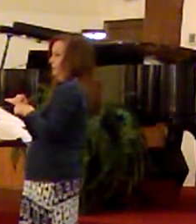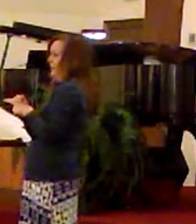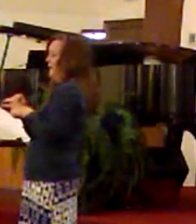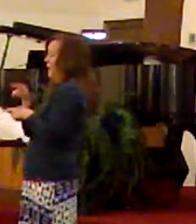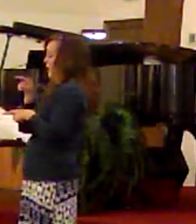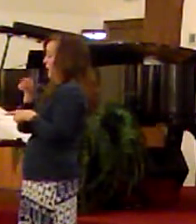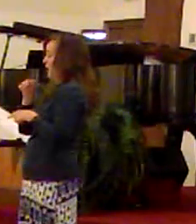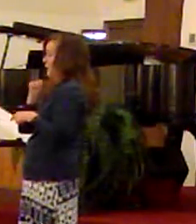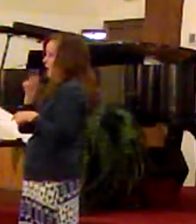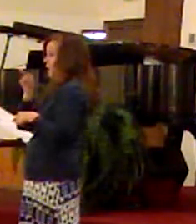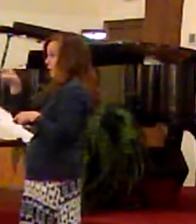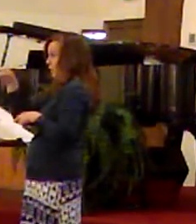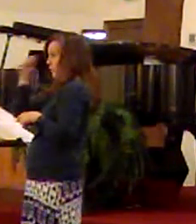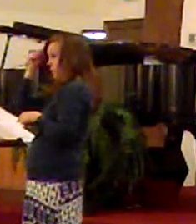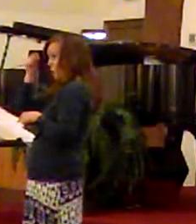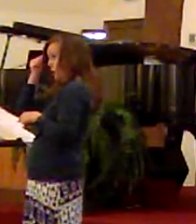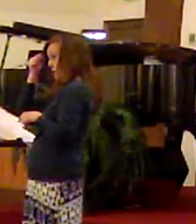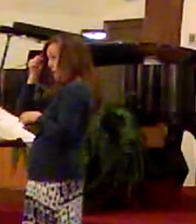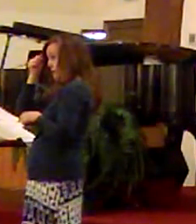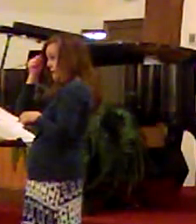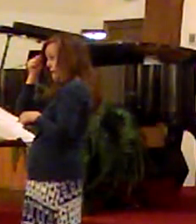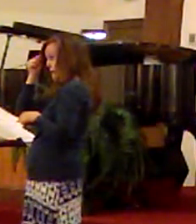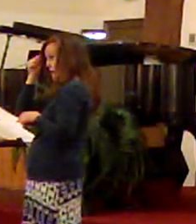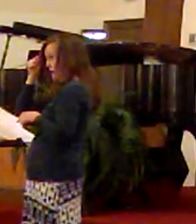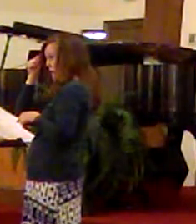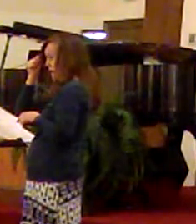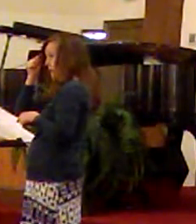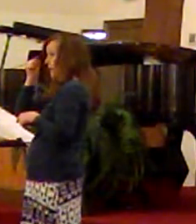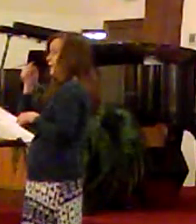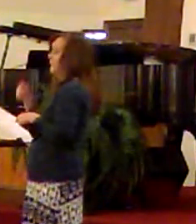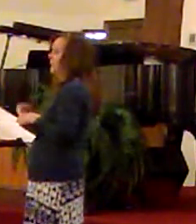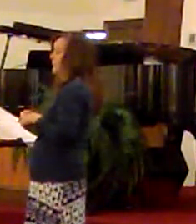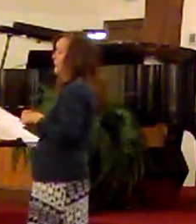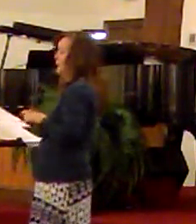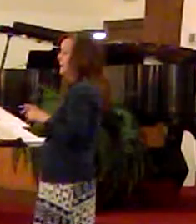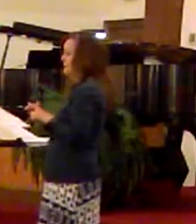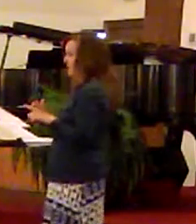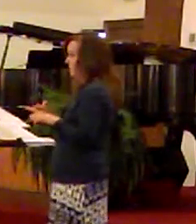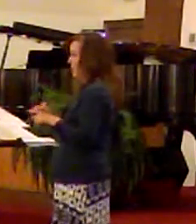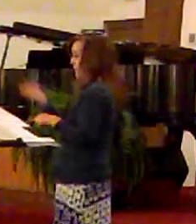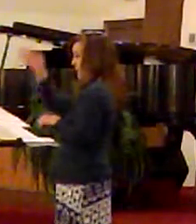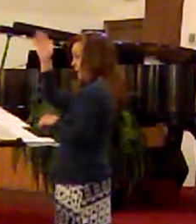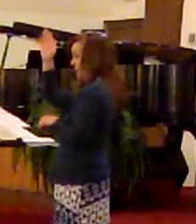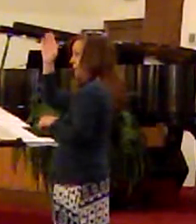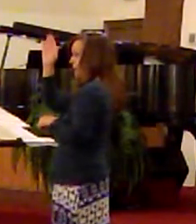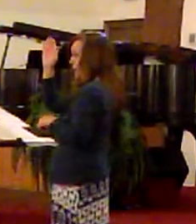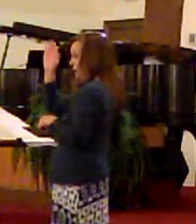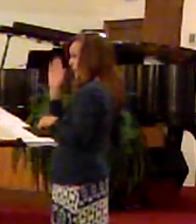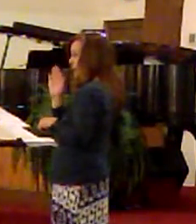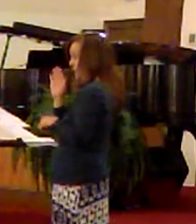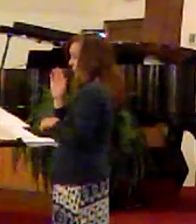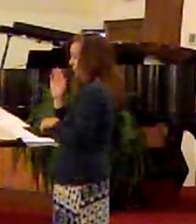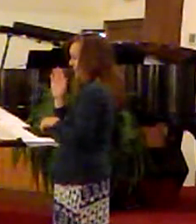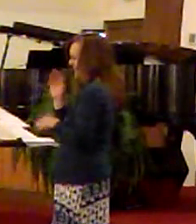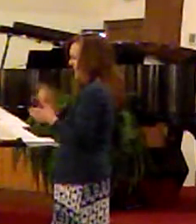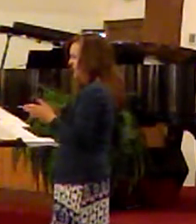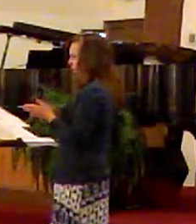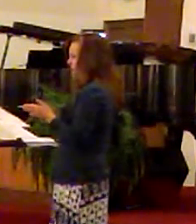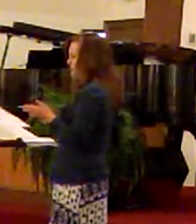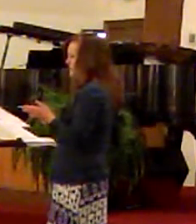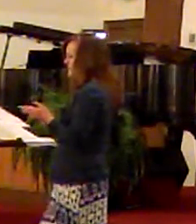thoughts. Not somebody else's thoughts. This one's a little deeper. This one's a little harder to grasp right